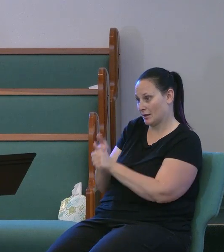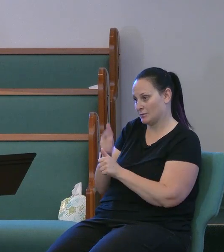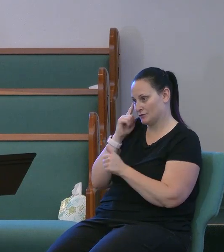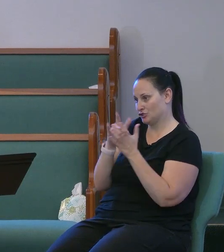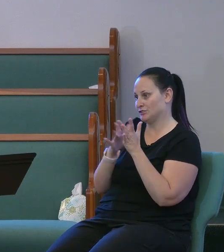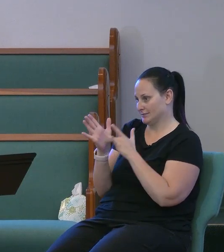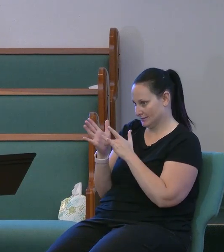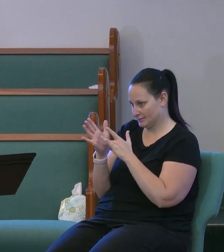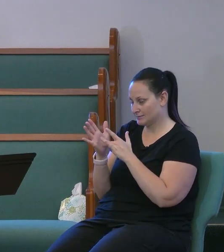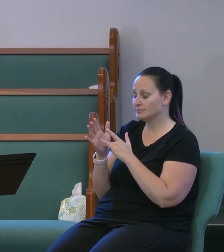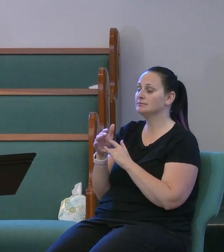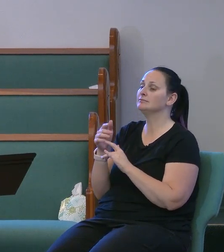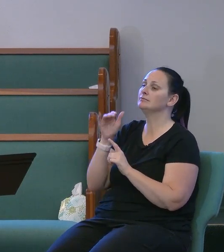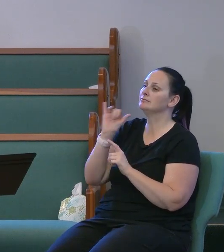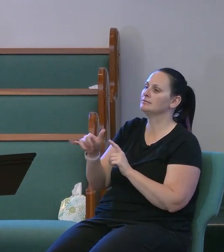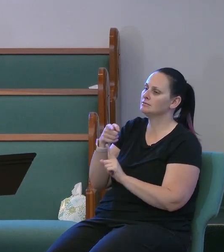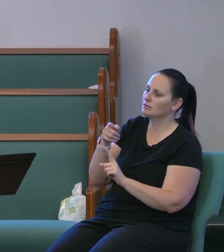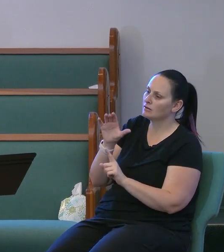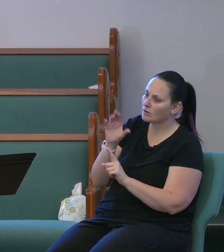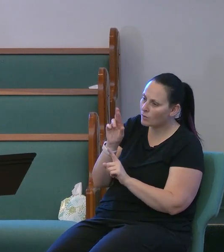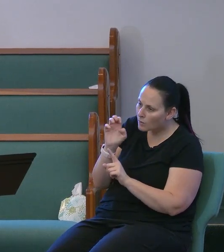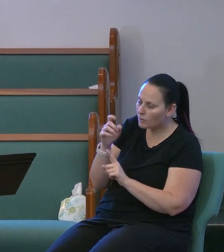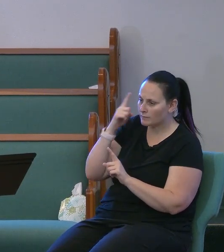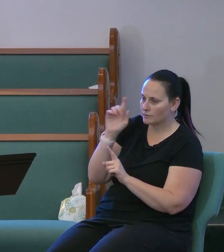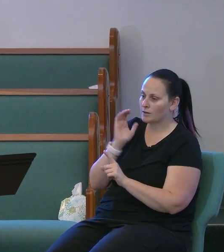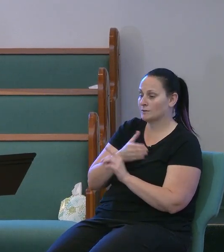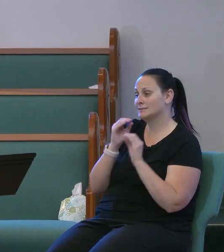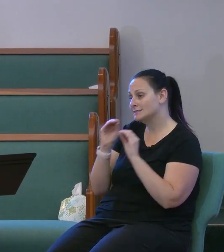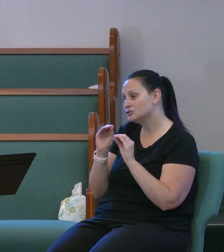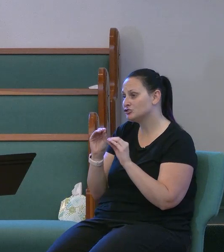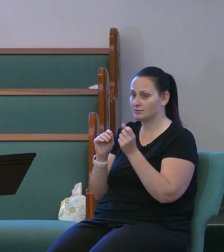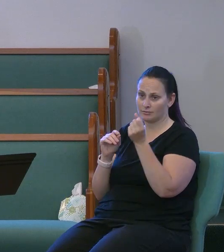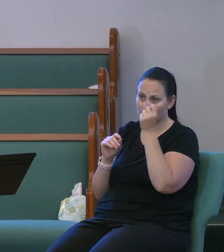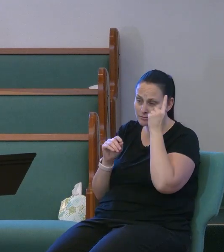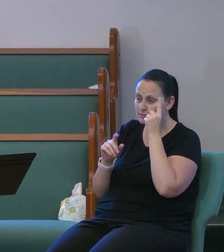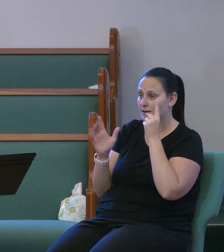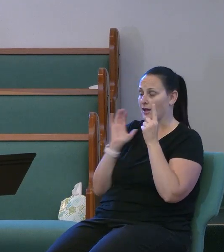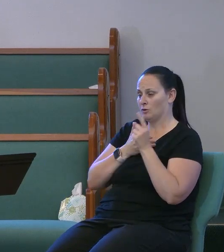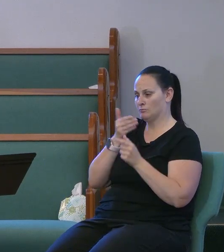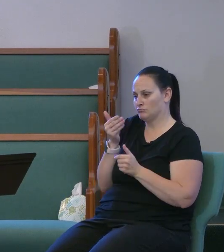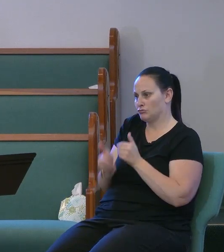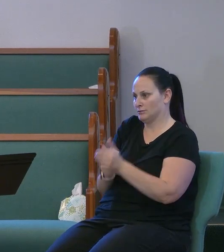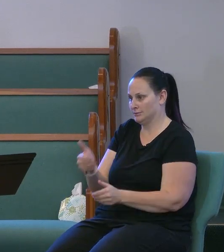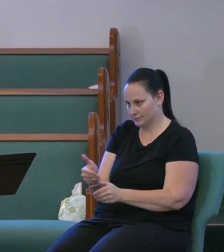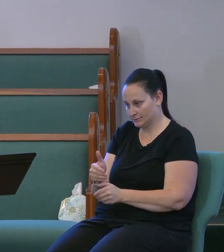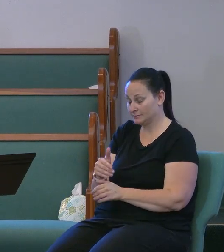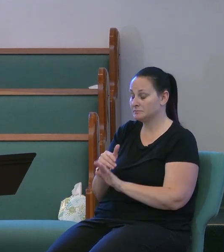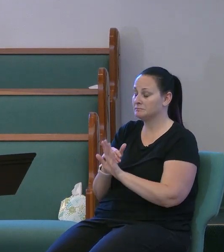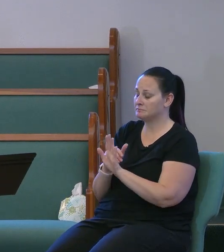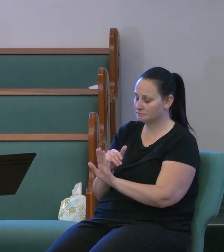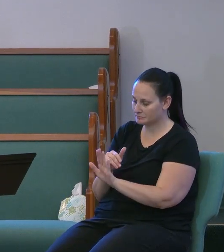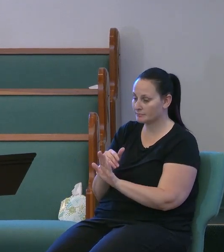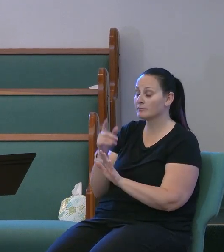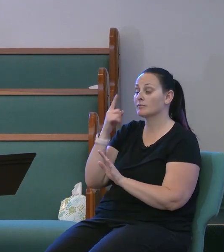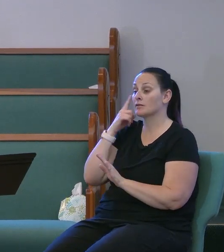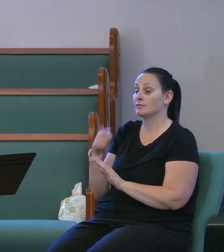Jesus. This is a core of our teaching, our understanding, and our process. Now, for